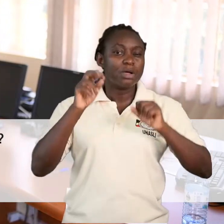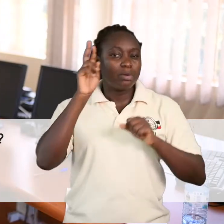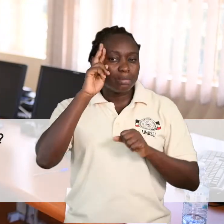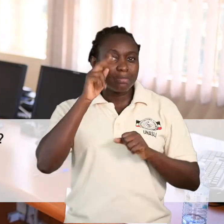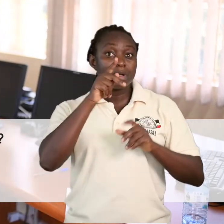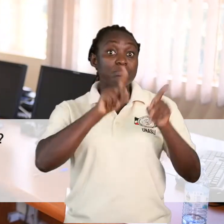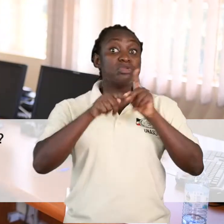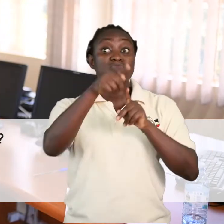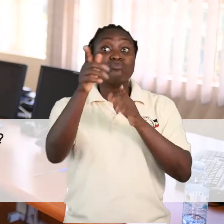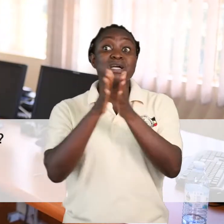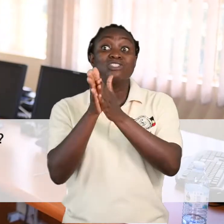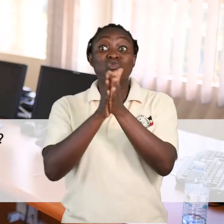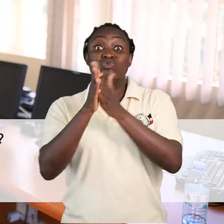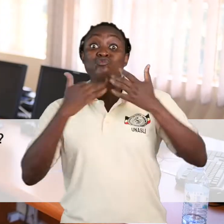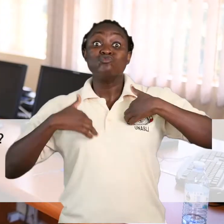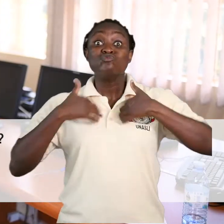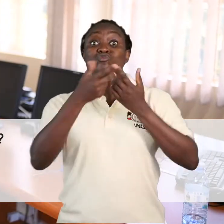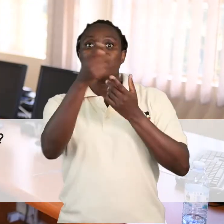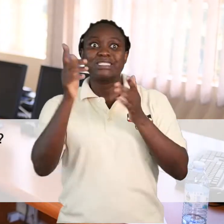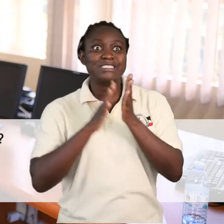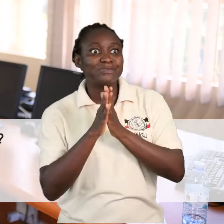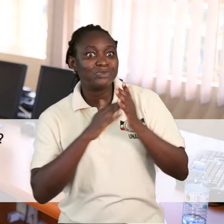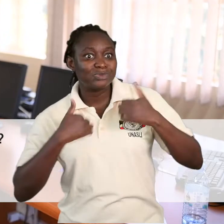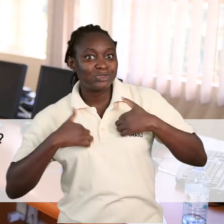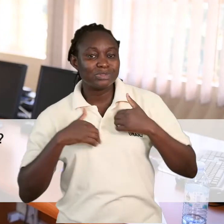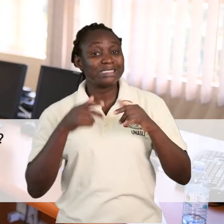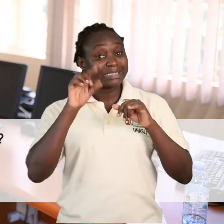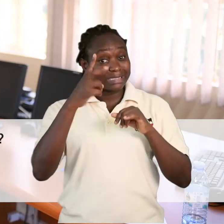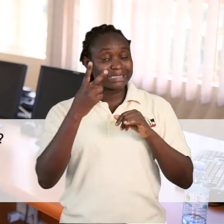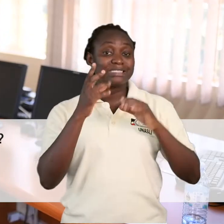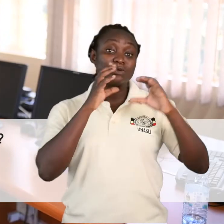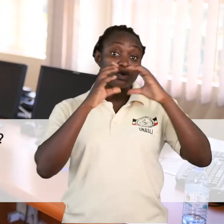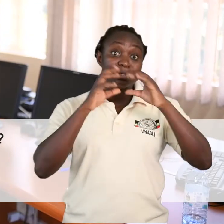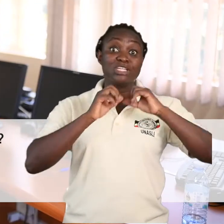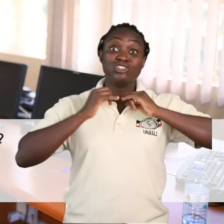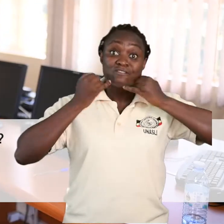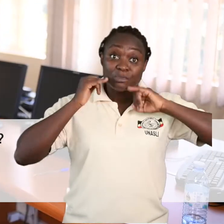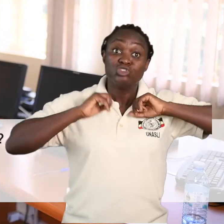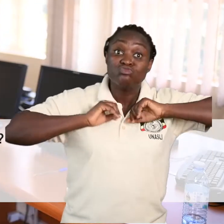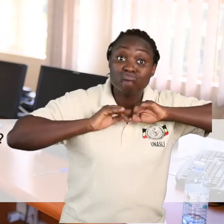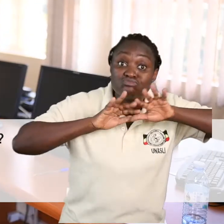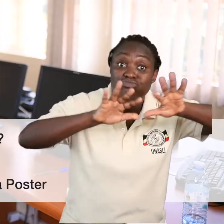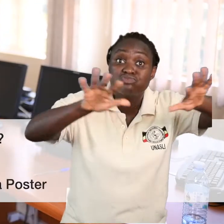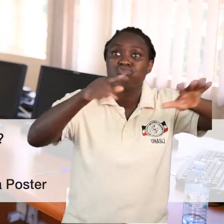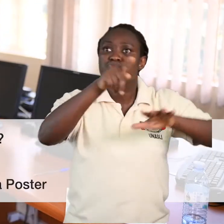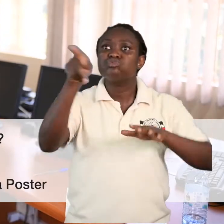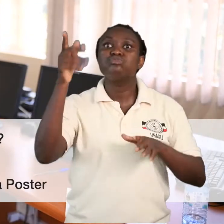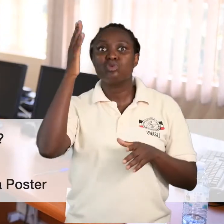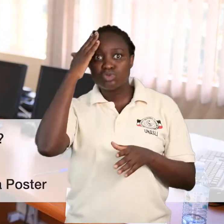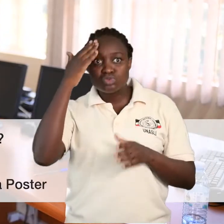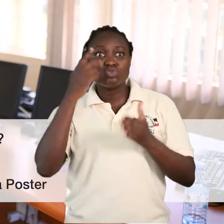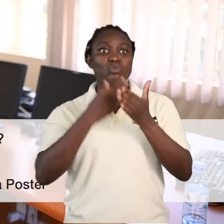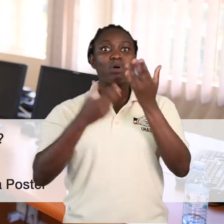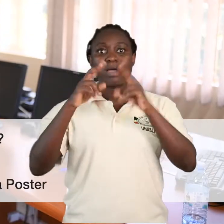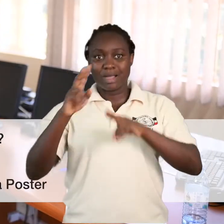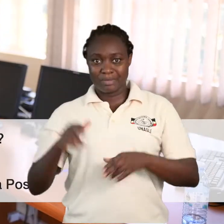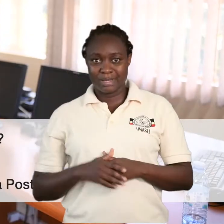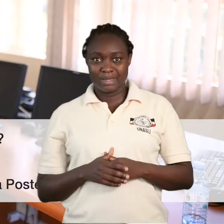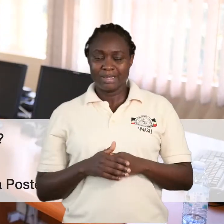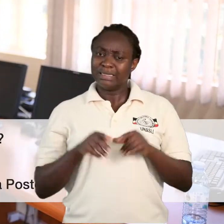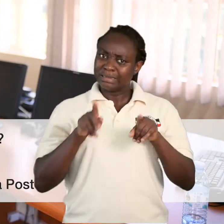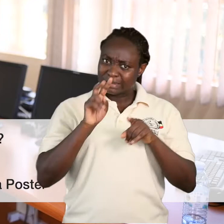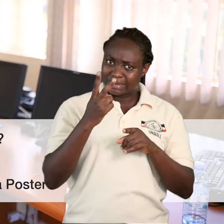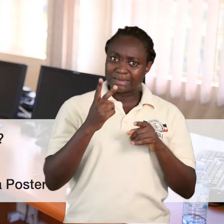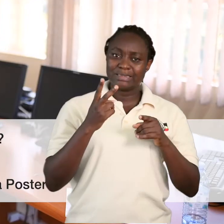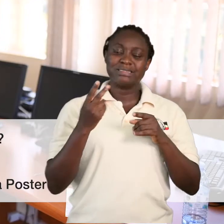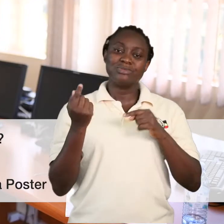reaching many to understand what is going on, right? We have also looked at the steps we could take